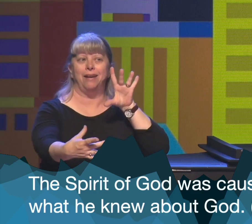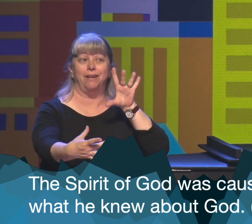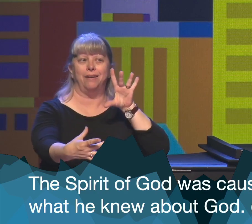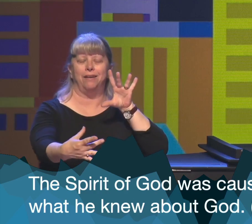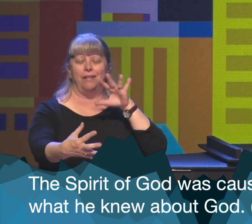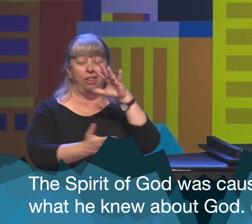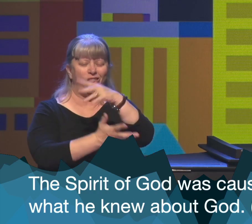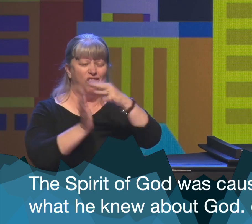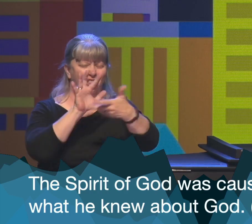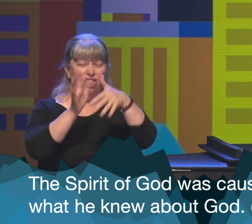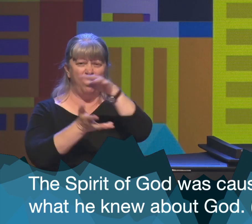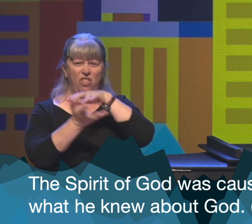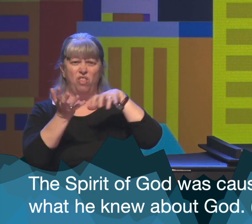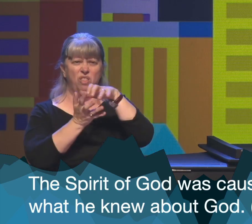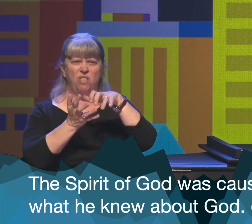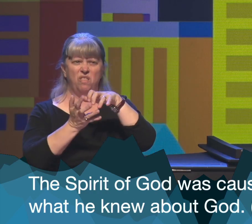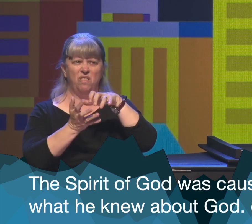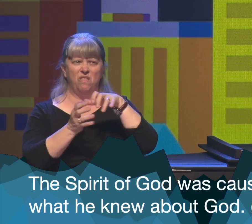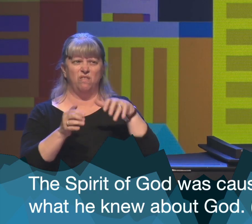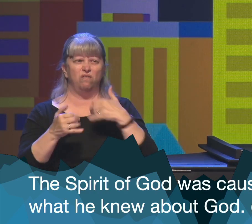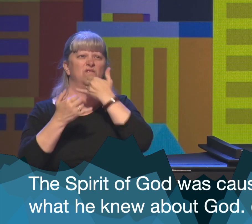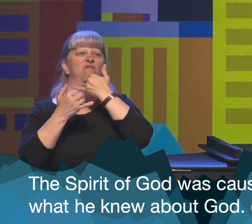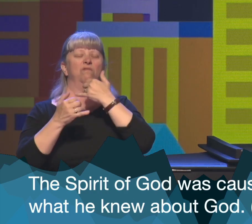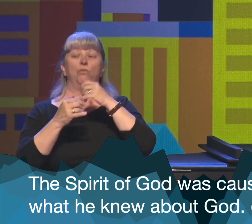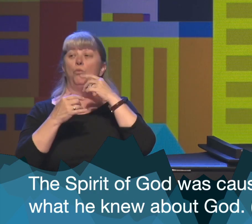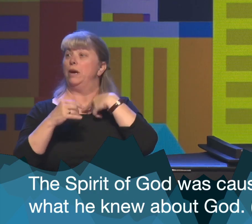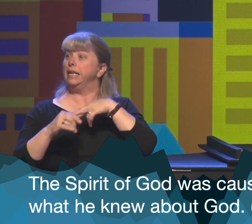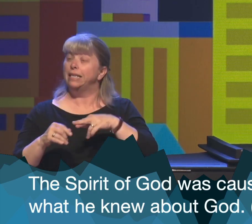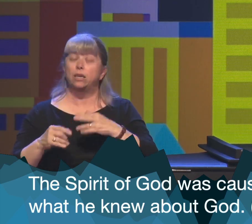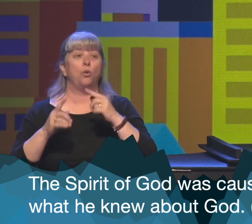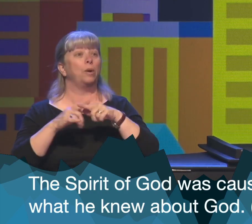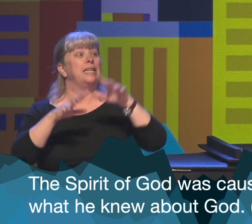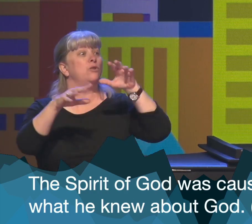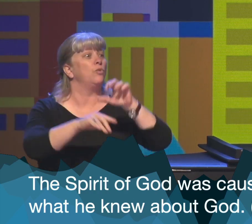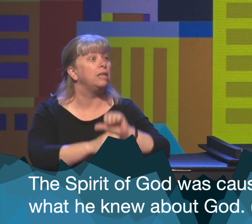tangled mess of religion. And here's the thing. When